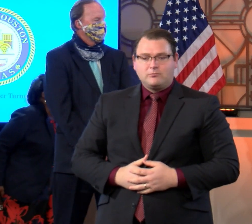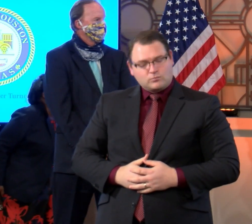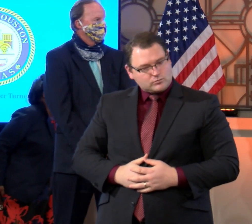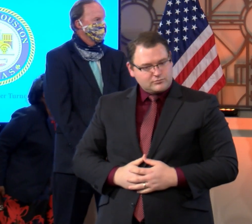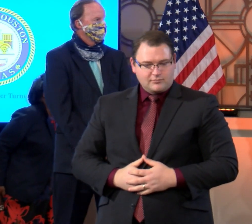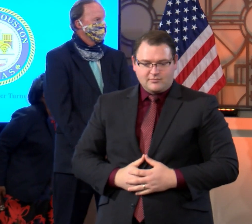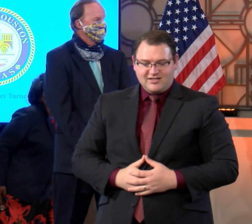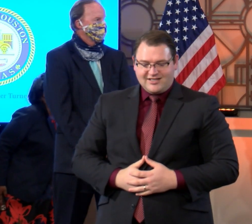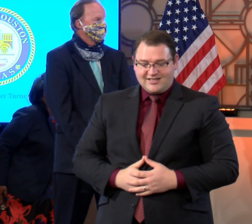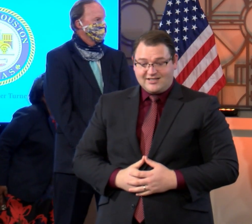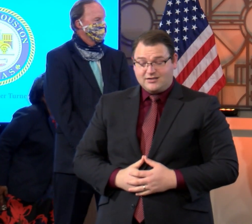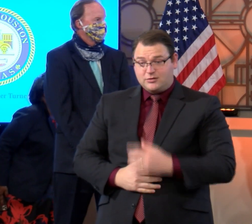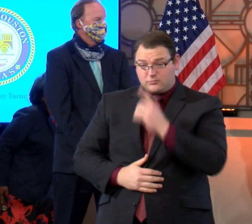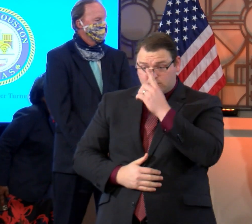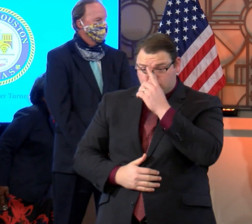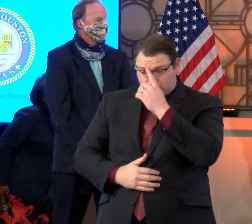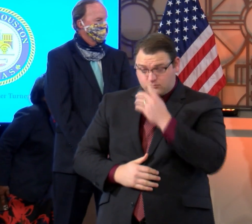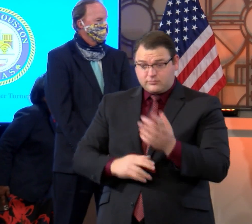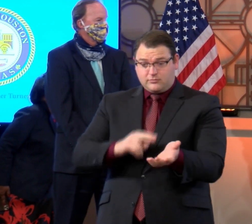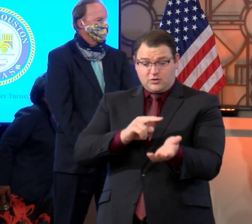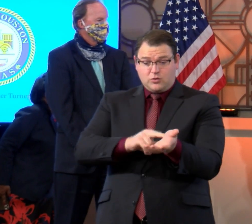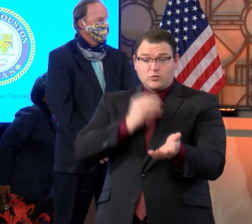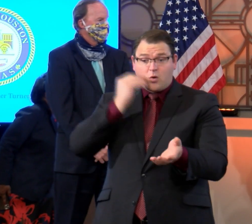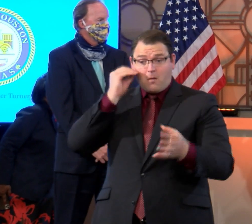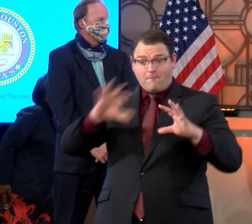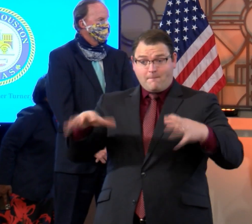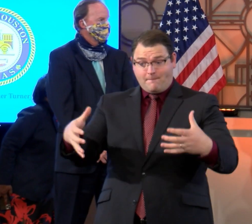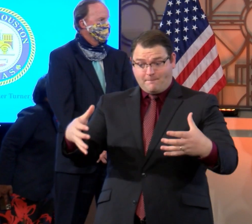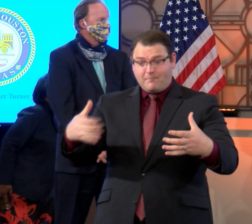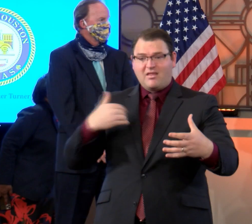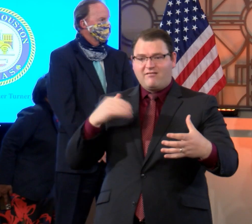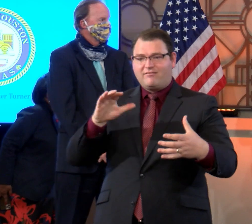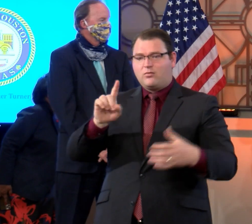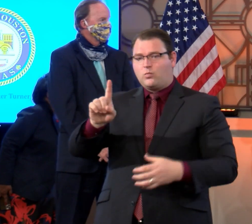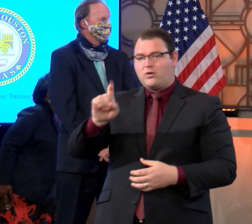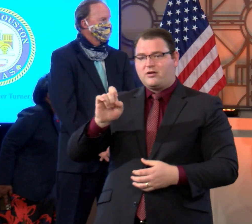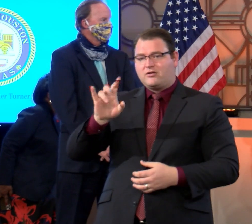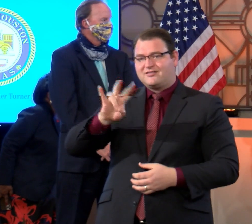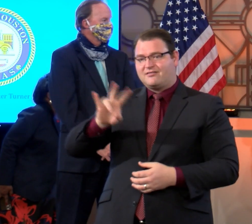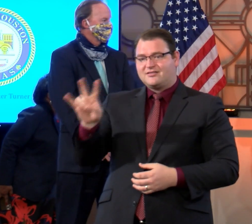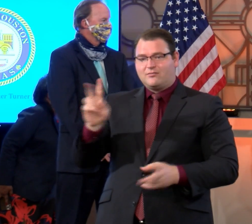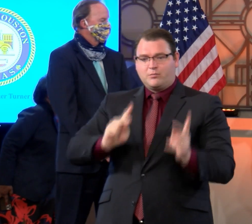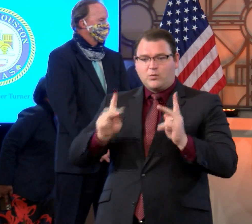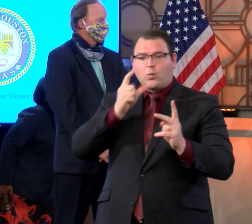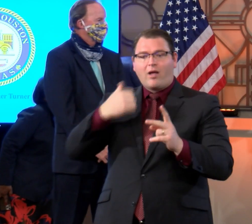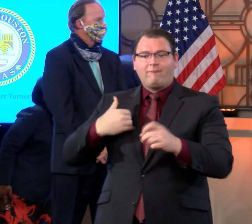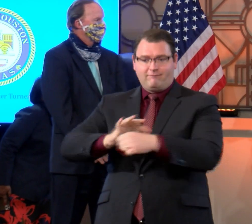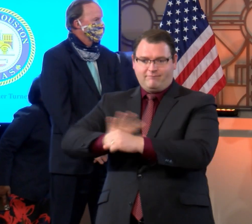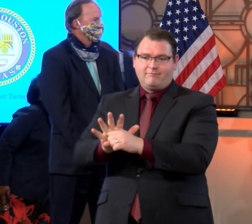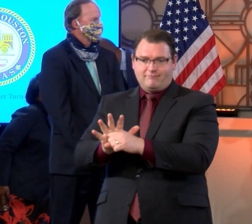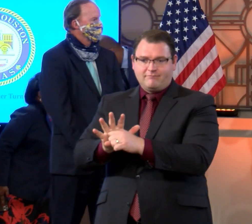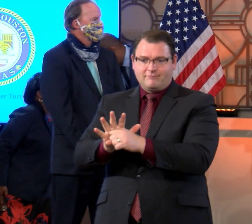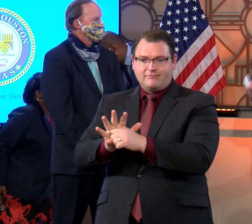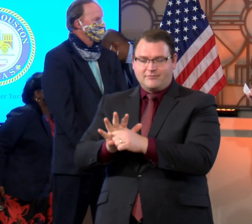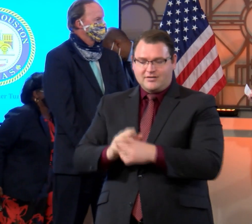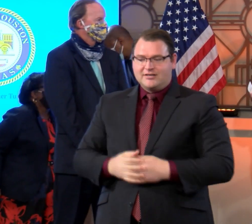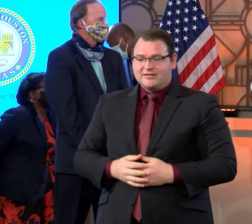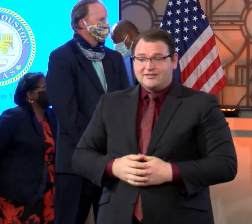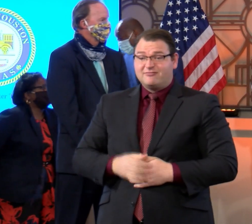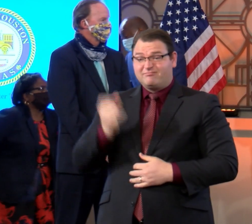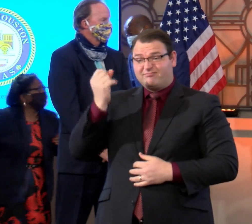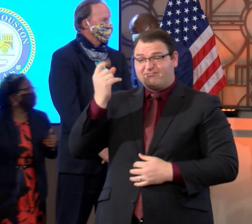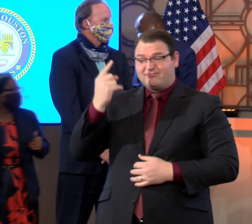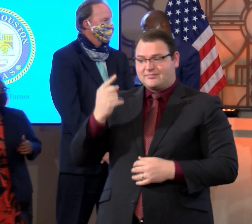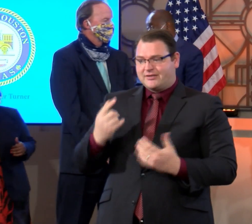We have, within our nursing homes, we've got 177 COVID positive cases. I can't tell you out of how many nursing